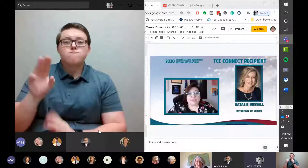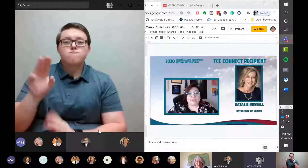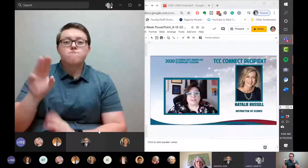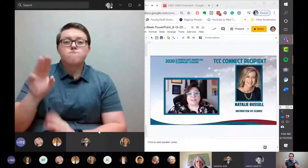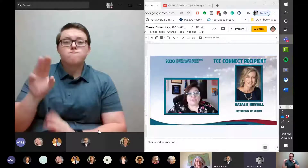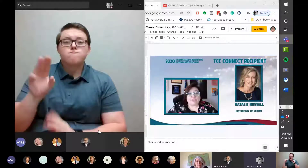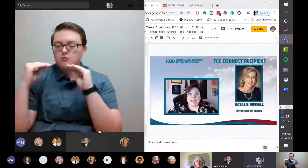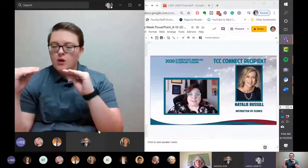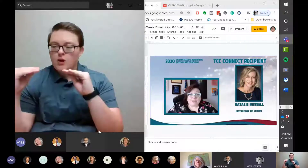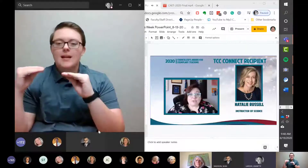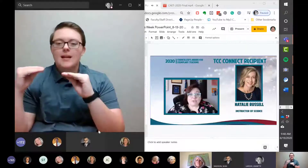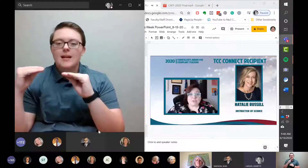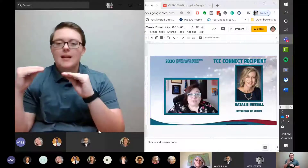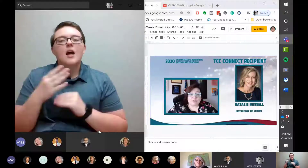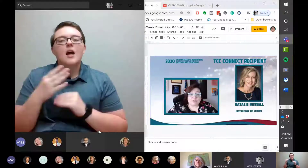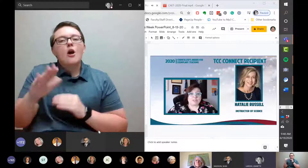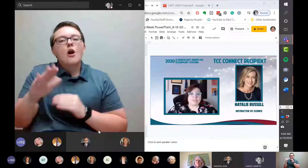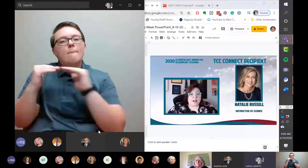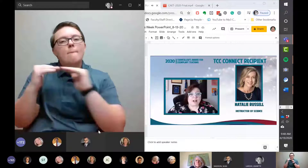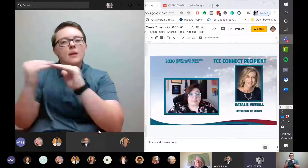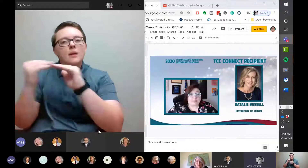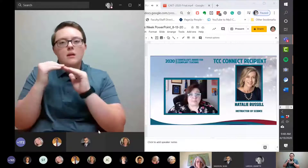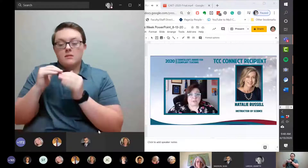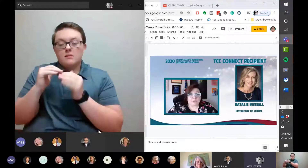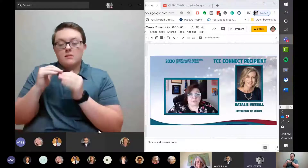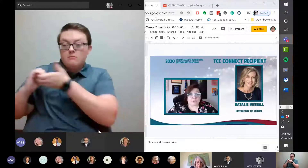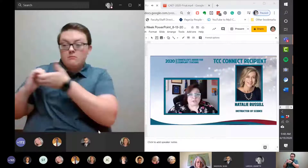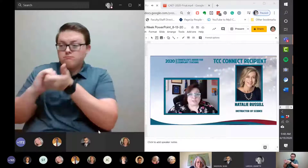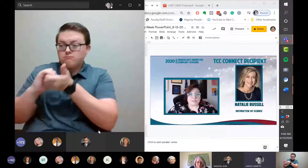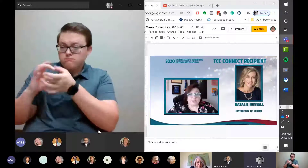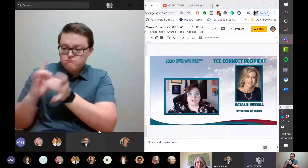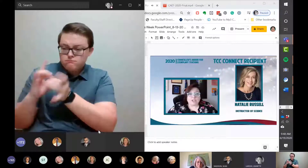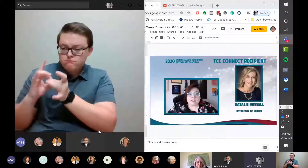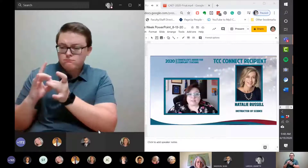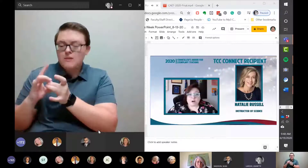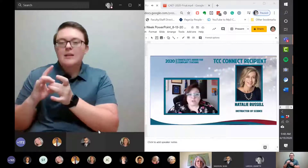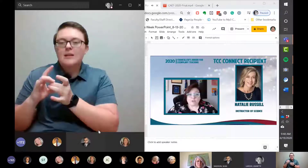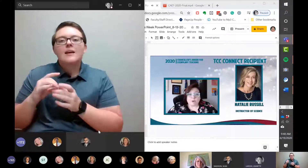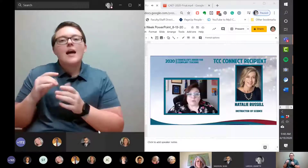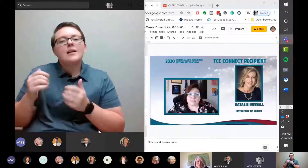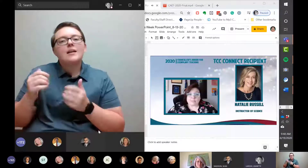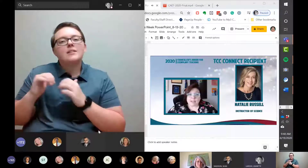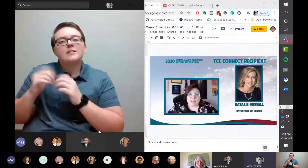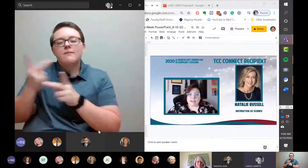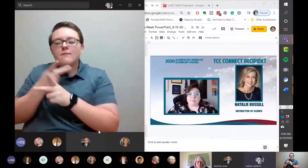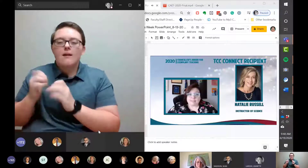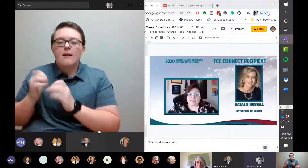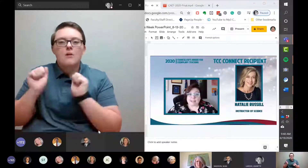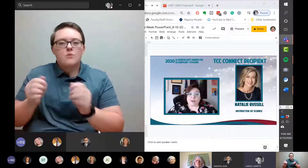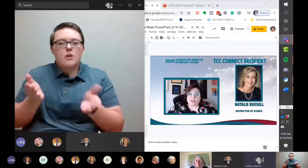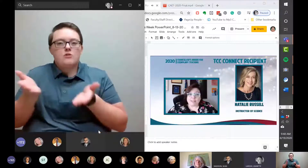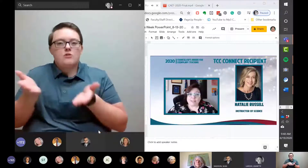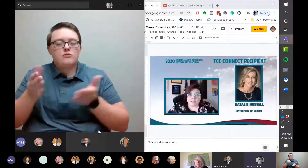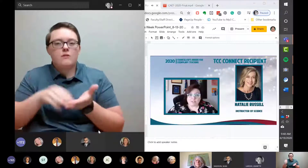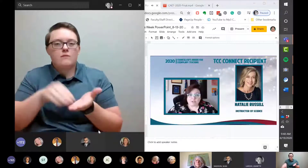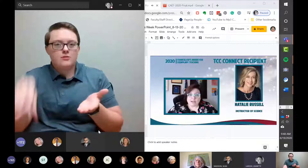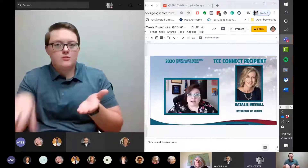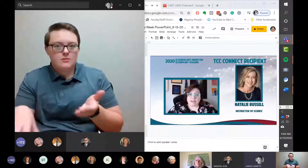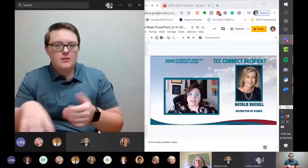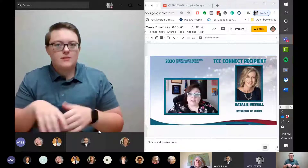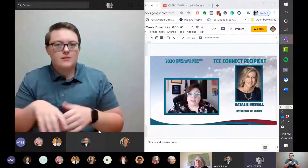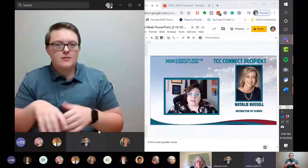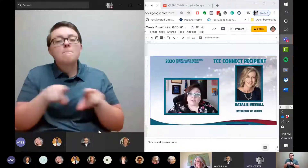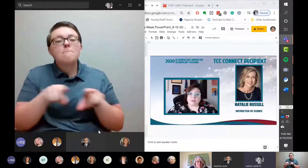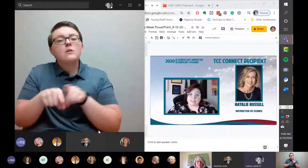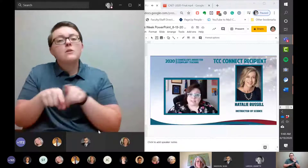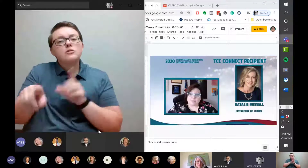collaborate remotely and continue serving students throughout the campus closures. She has also helped design and facilitate online teaching